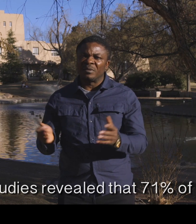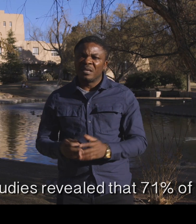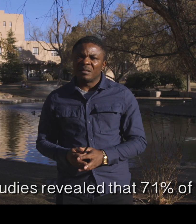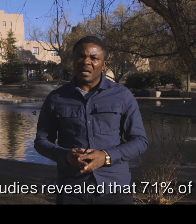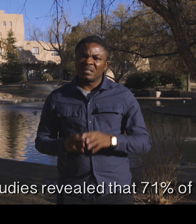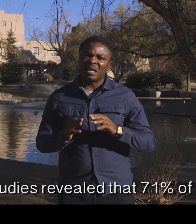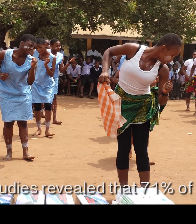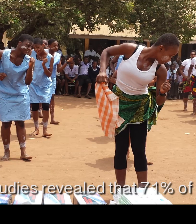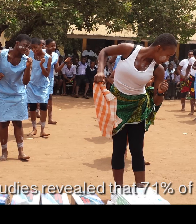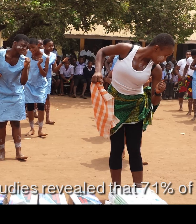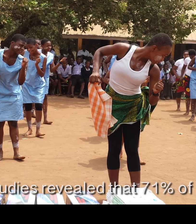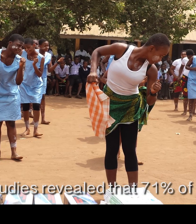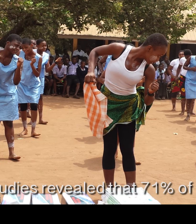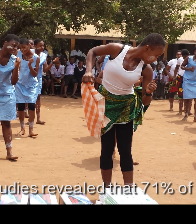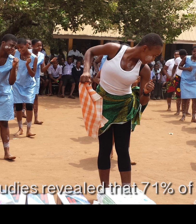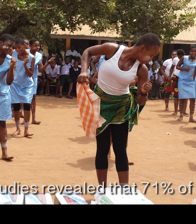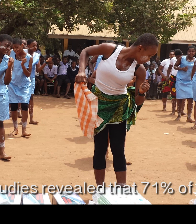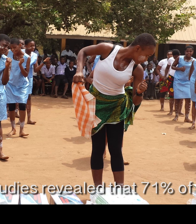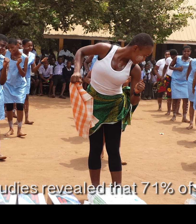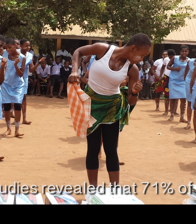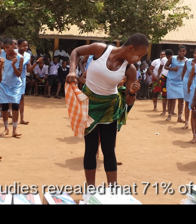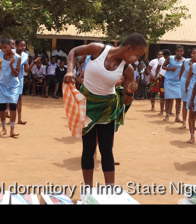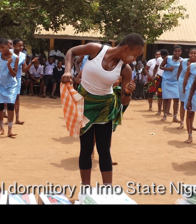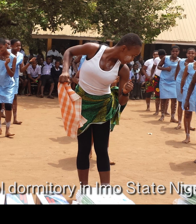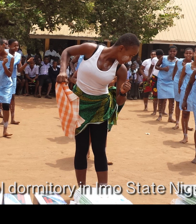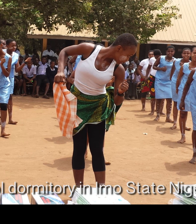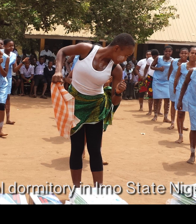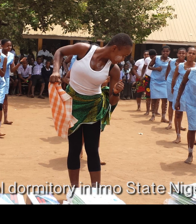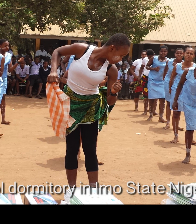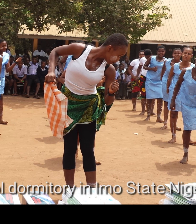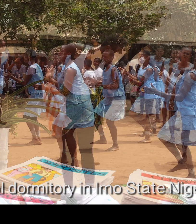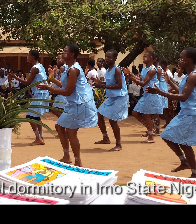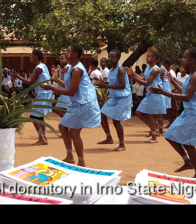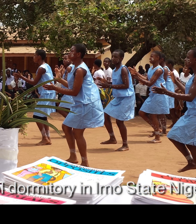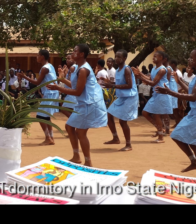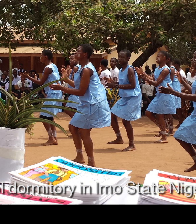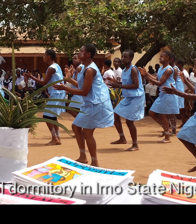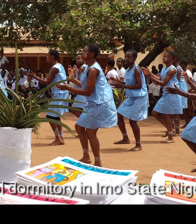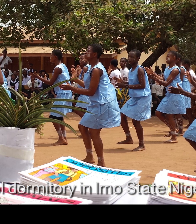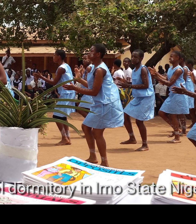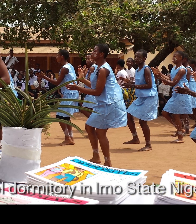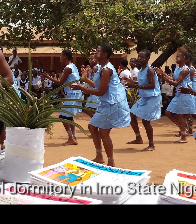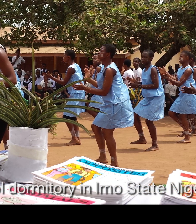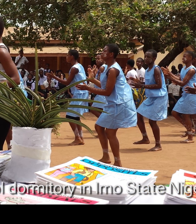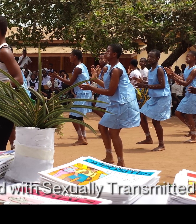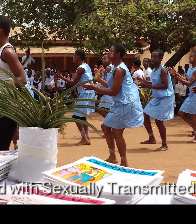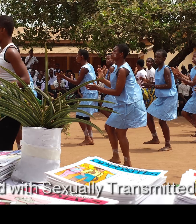that 71% of deaf girls in school dormitory in Imo State, Nigeria, were